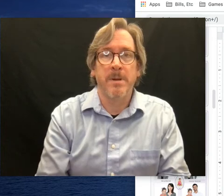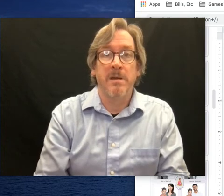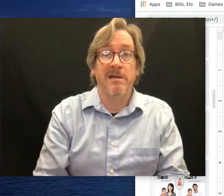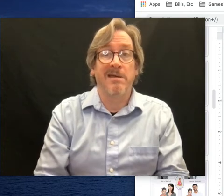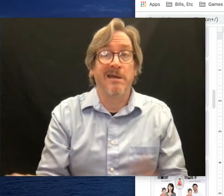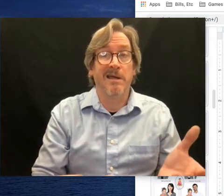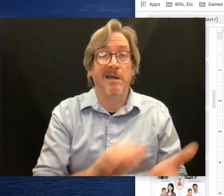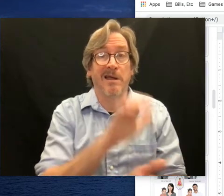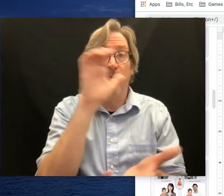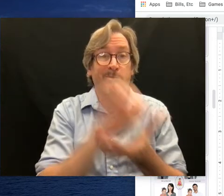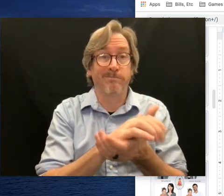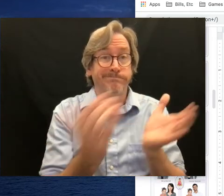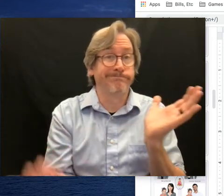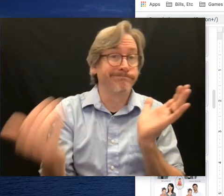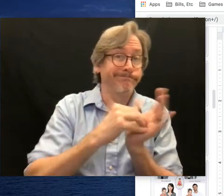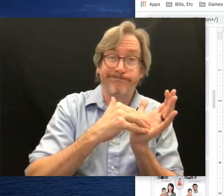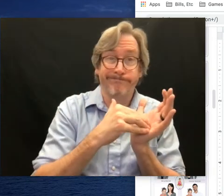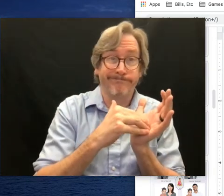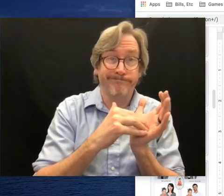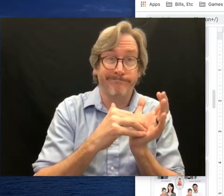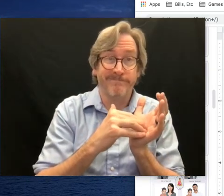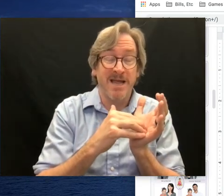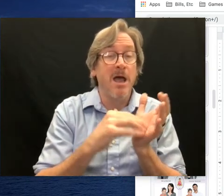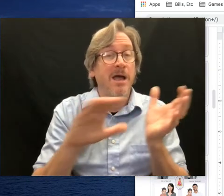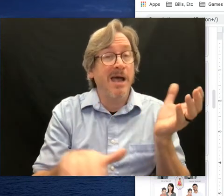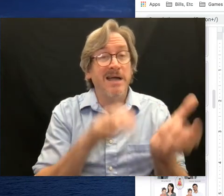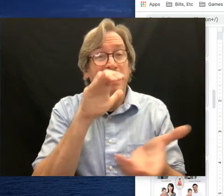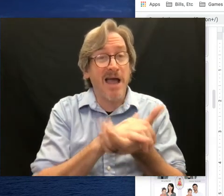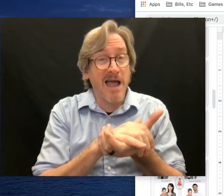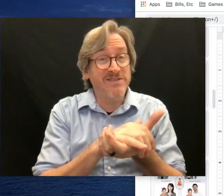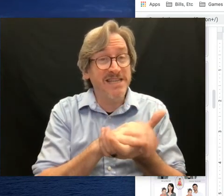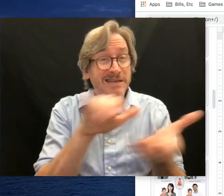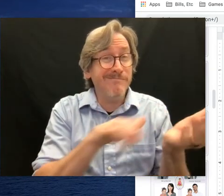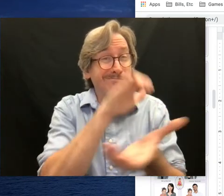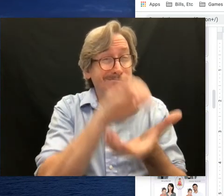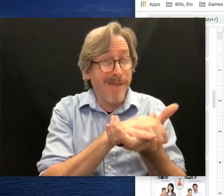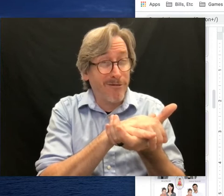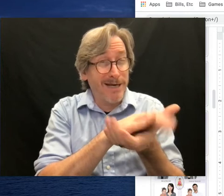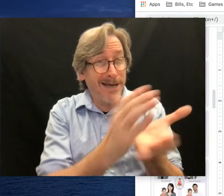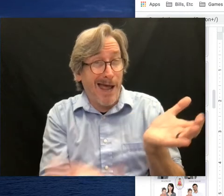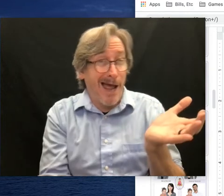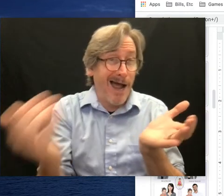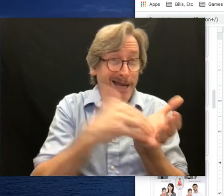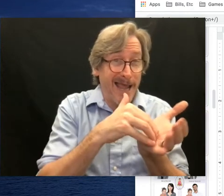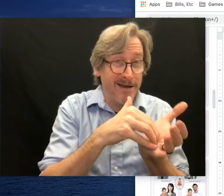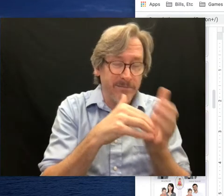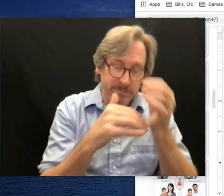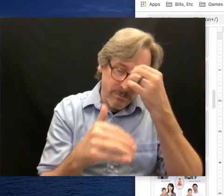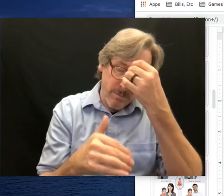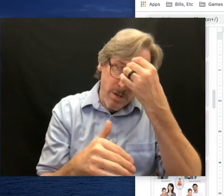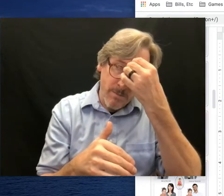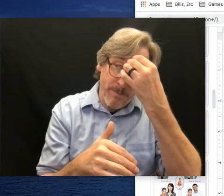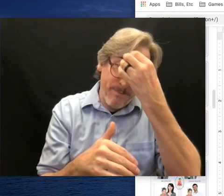I've seen married